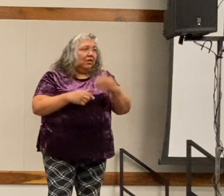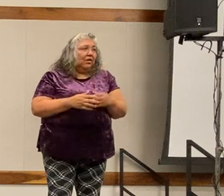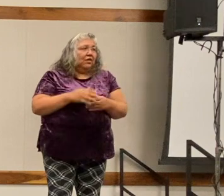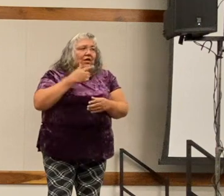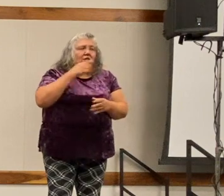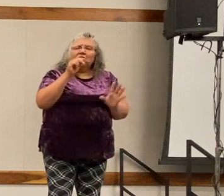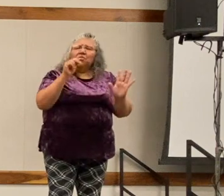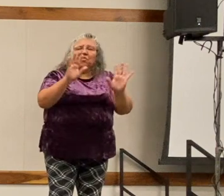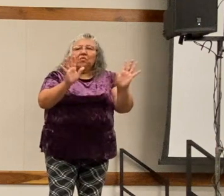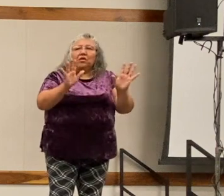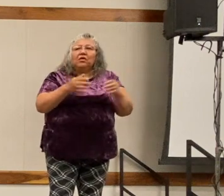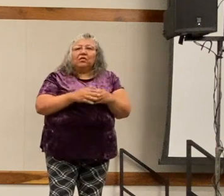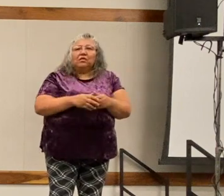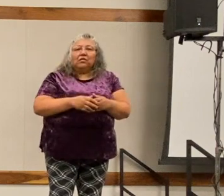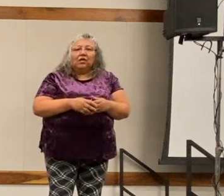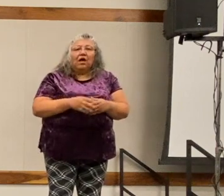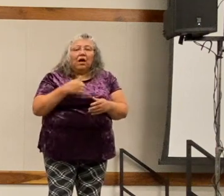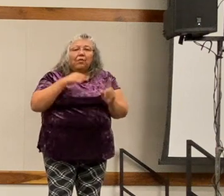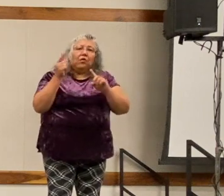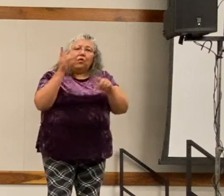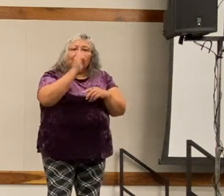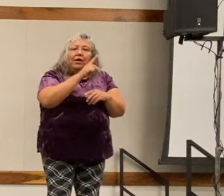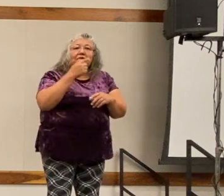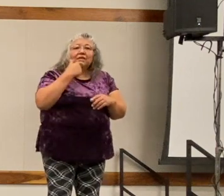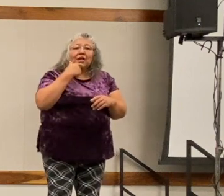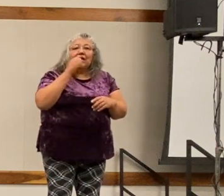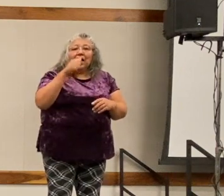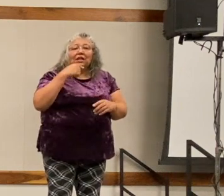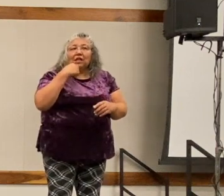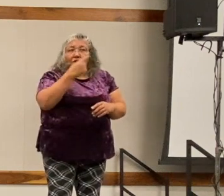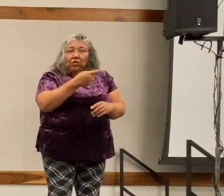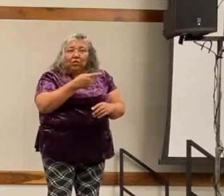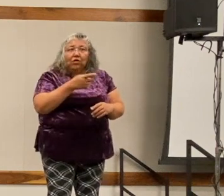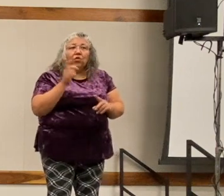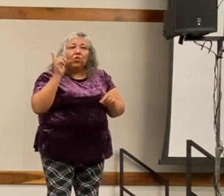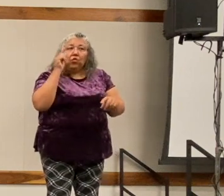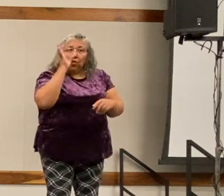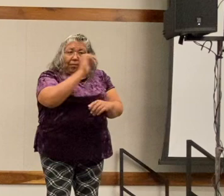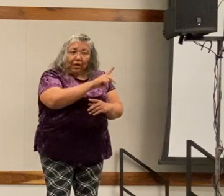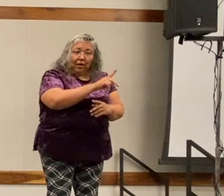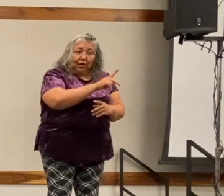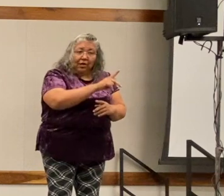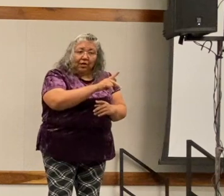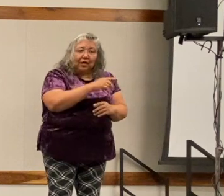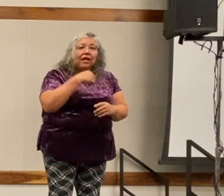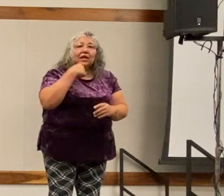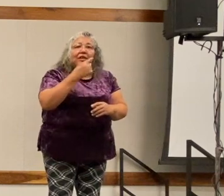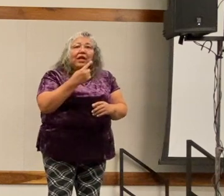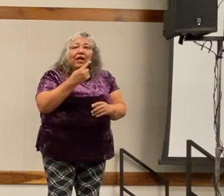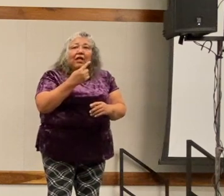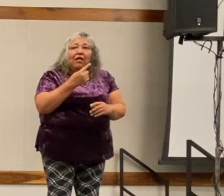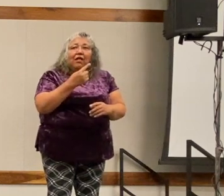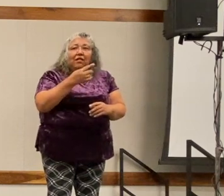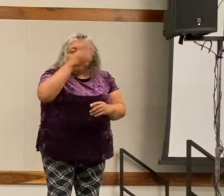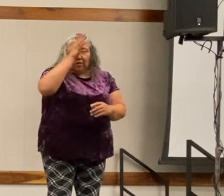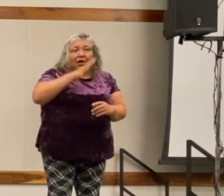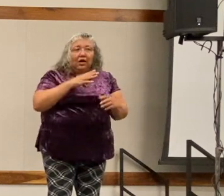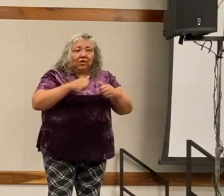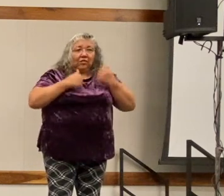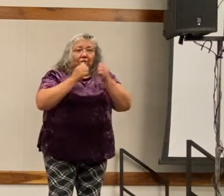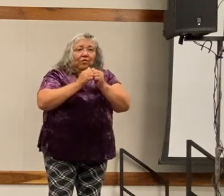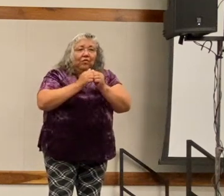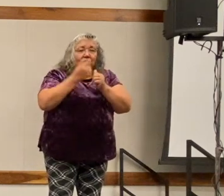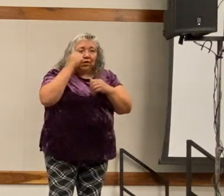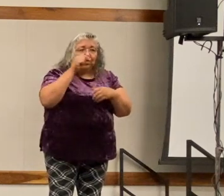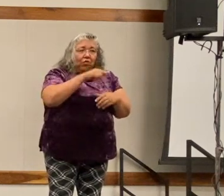she says, no, I'm coming. And he goes, I'm going to go back. He goes, yeah, I'll tell you what. Why don't you go back and tell the guy that you're living with, right? Because